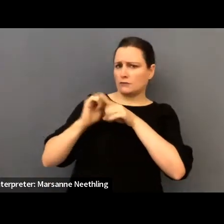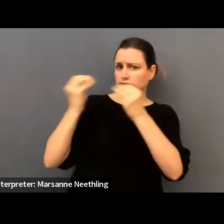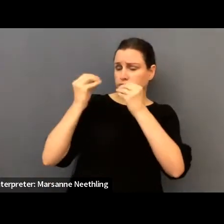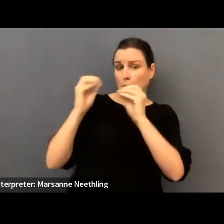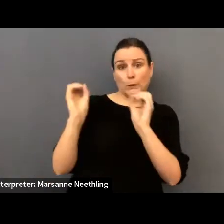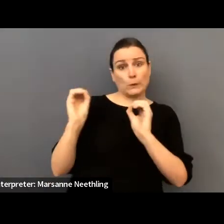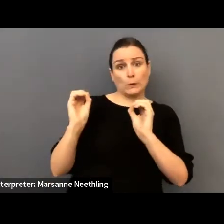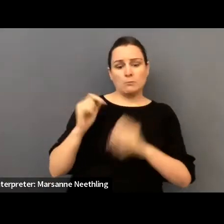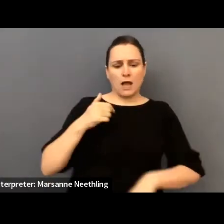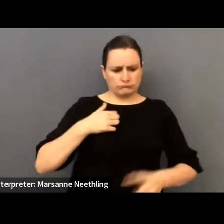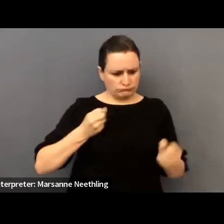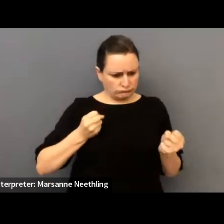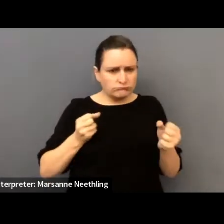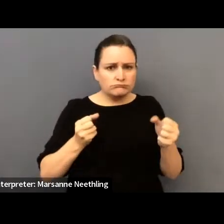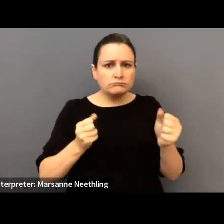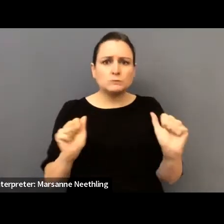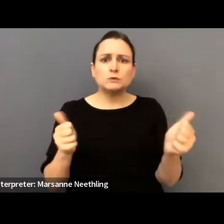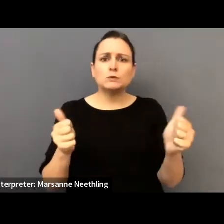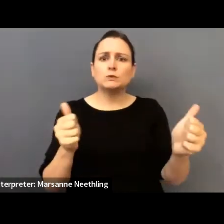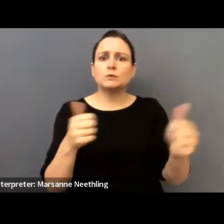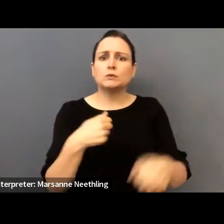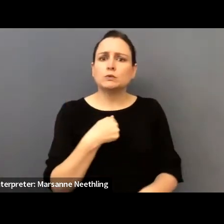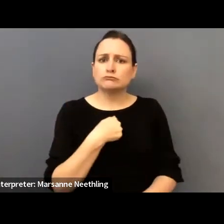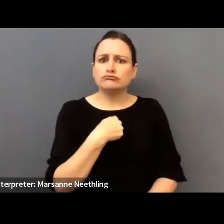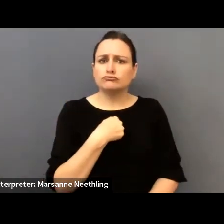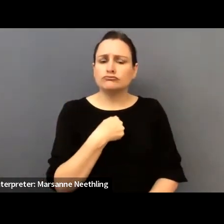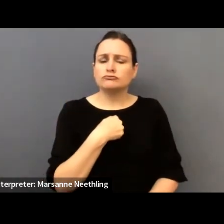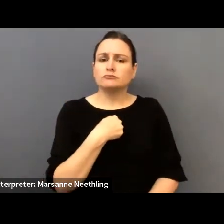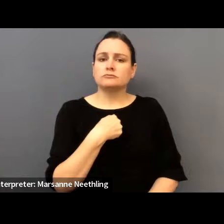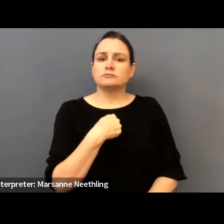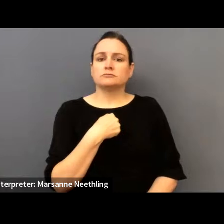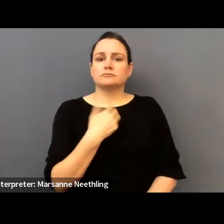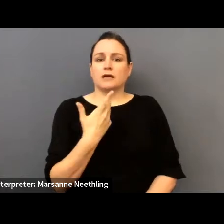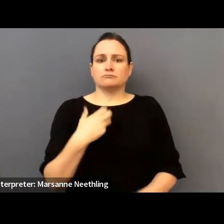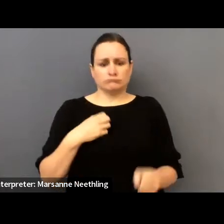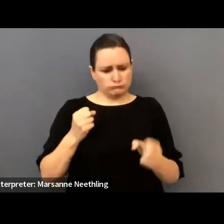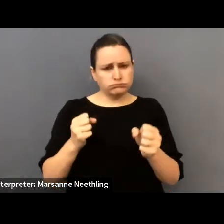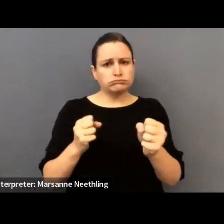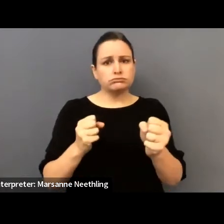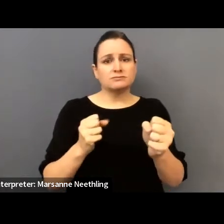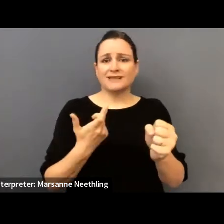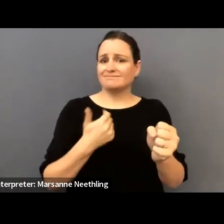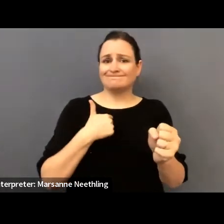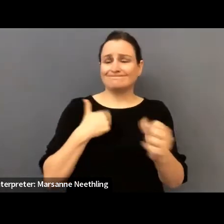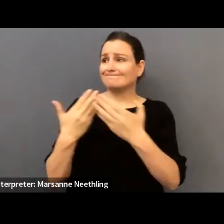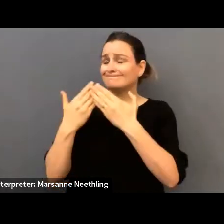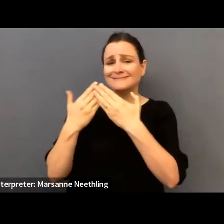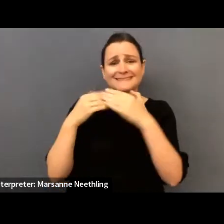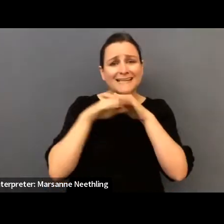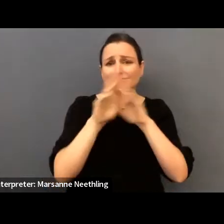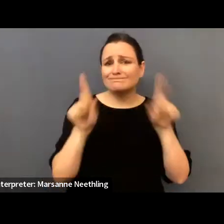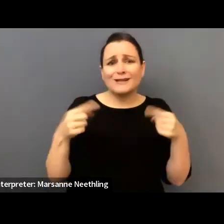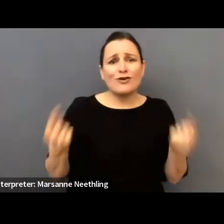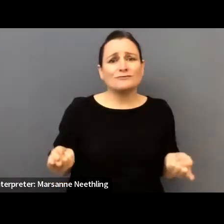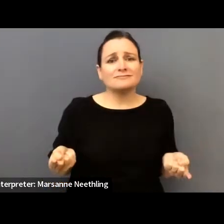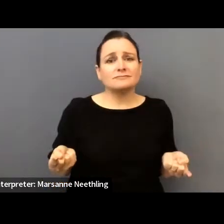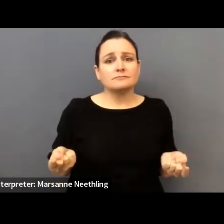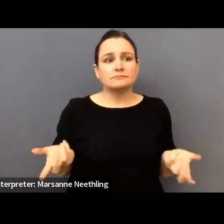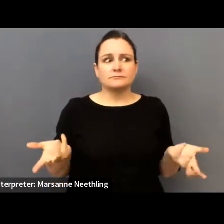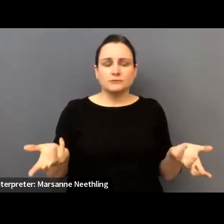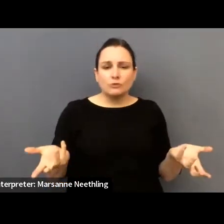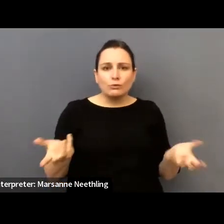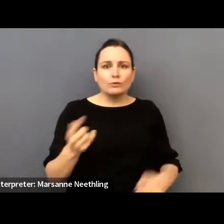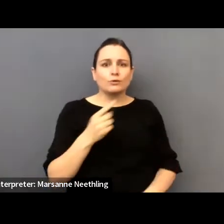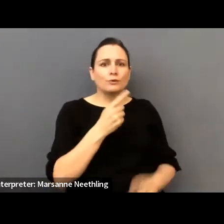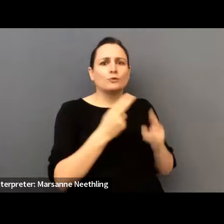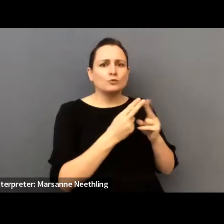do practice the profession, that don't have the opportunity to go study, for example. So what are we doing as institutions to